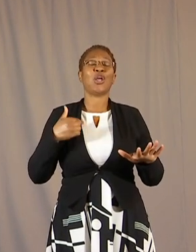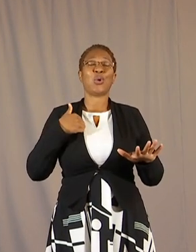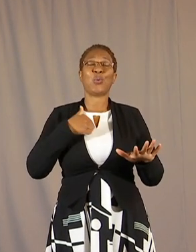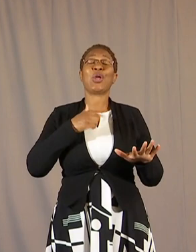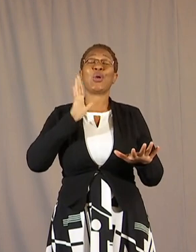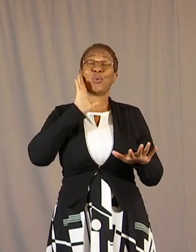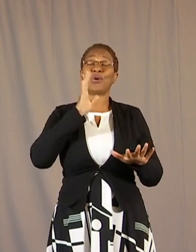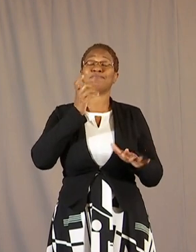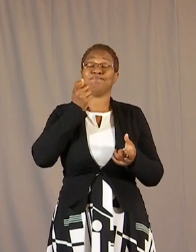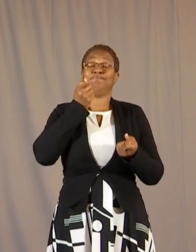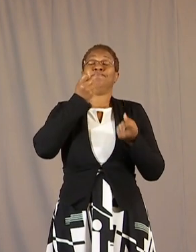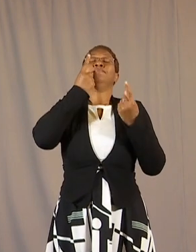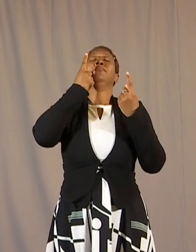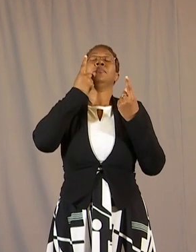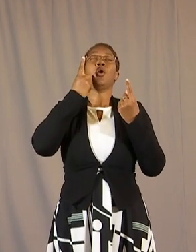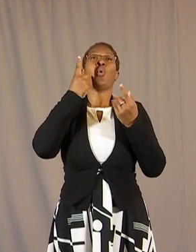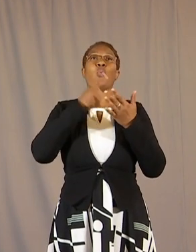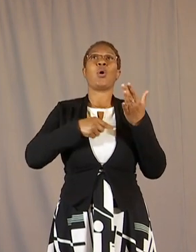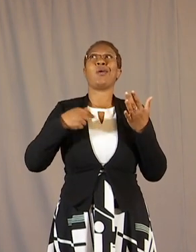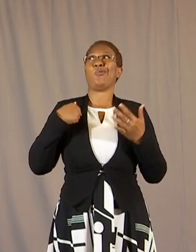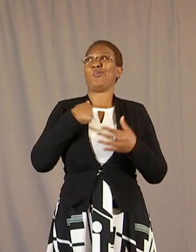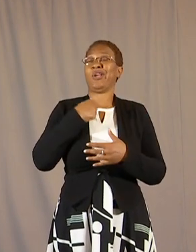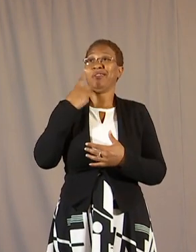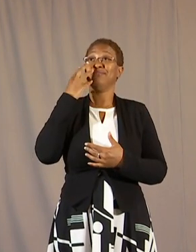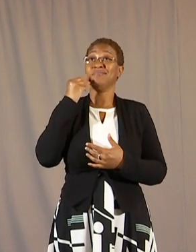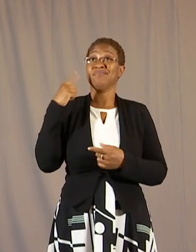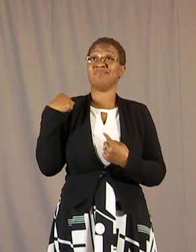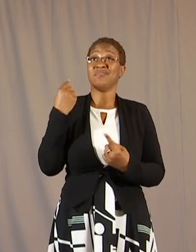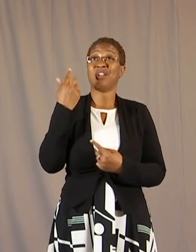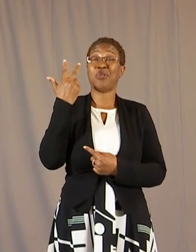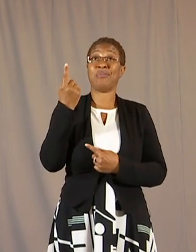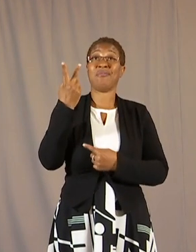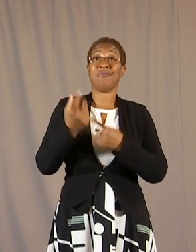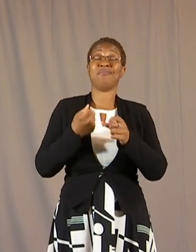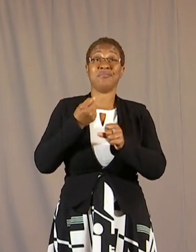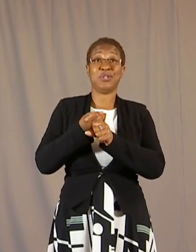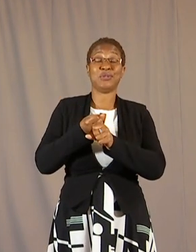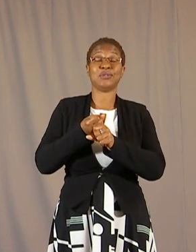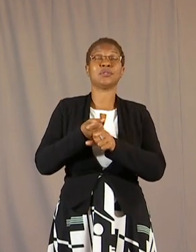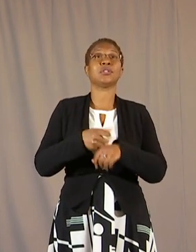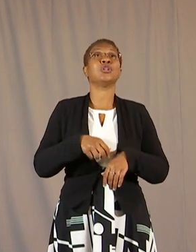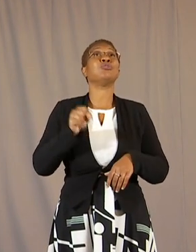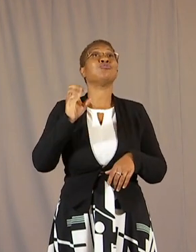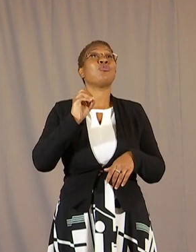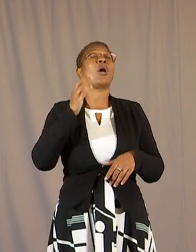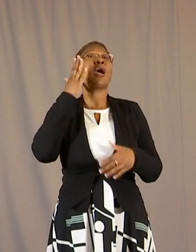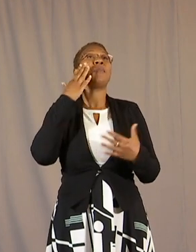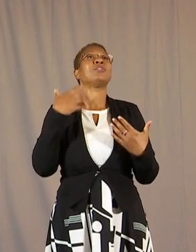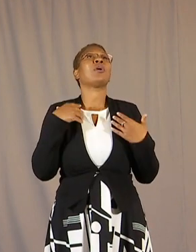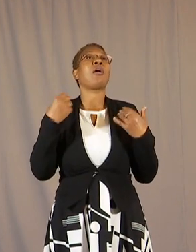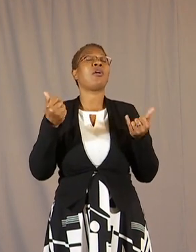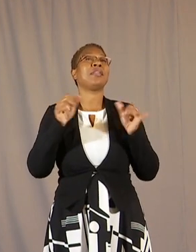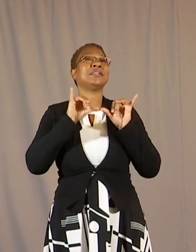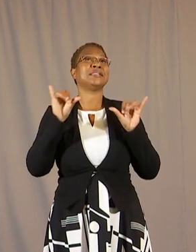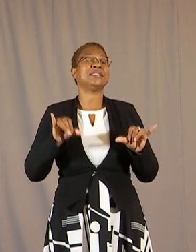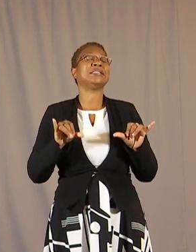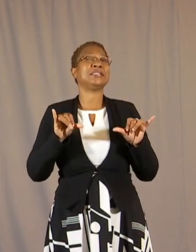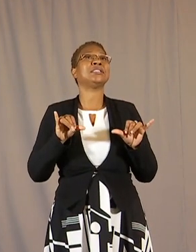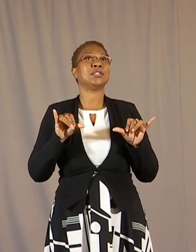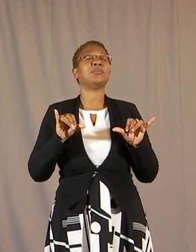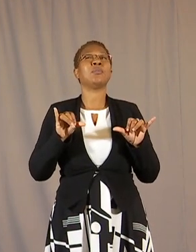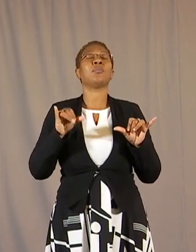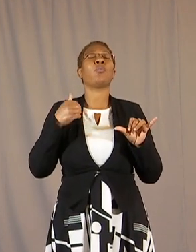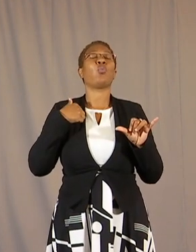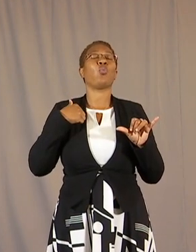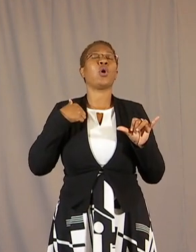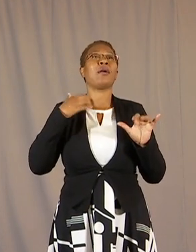need more mental health services. It's wonderful to be able to say that we now have seen an increase in community mental health